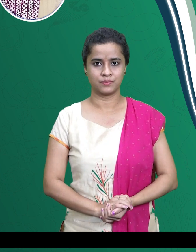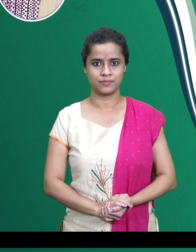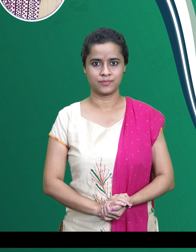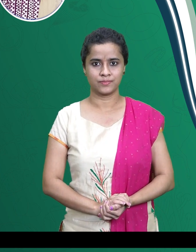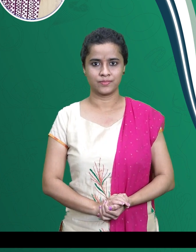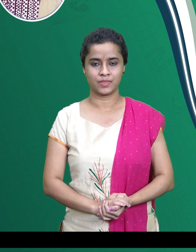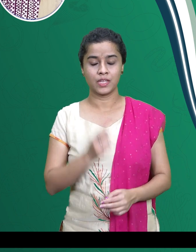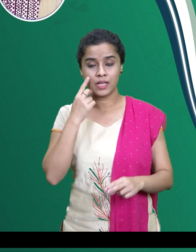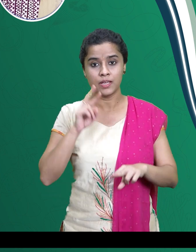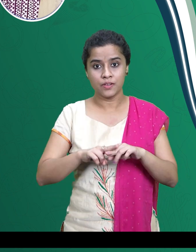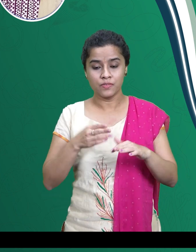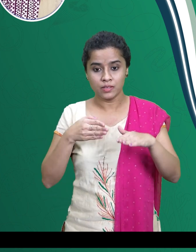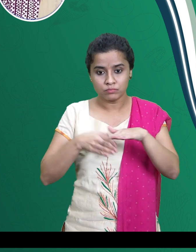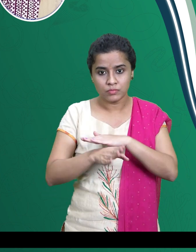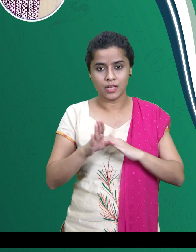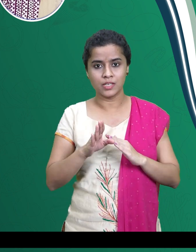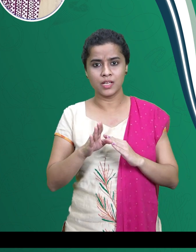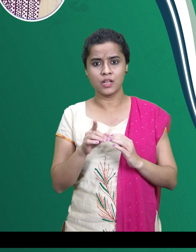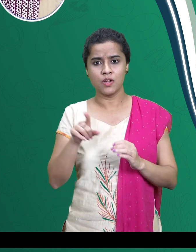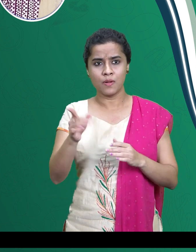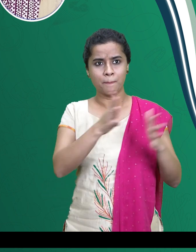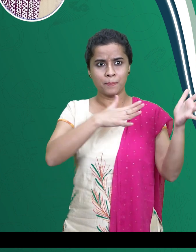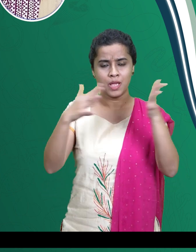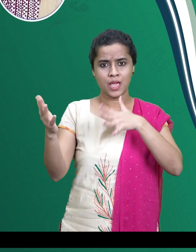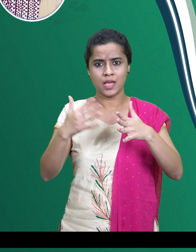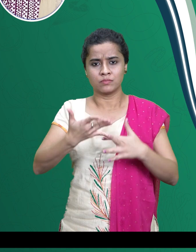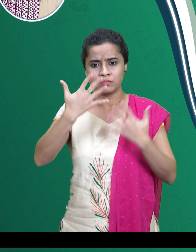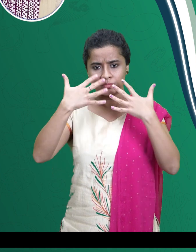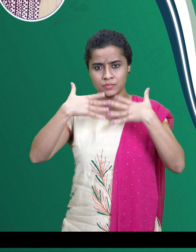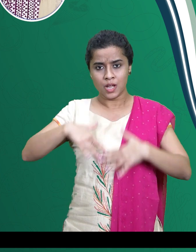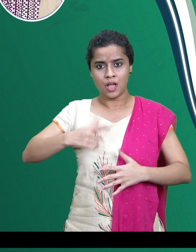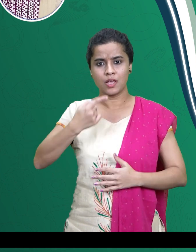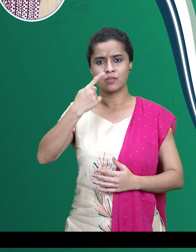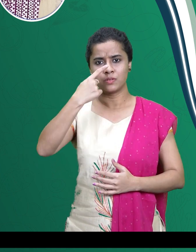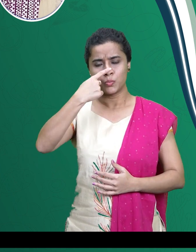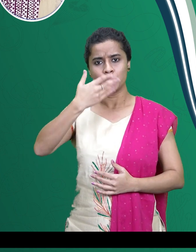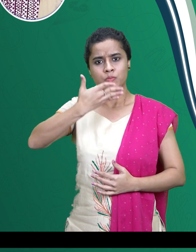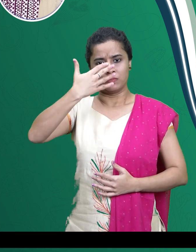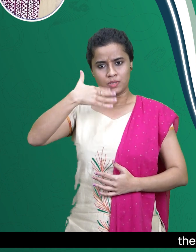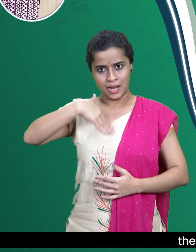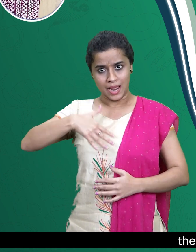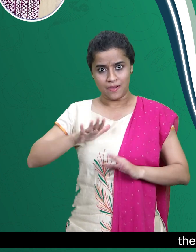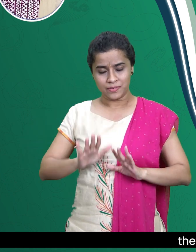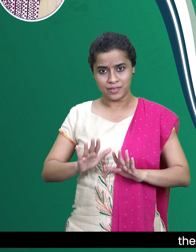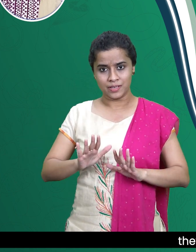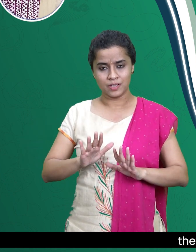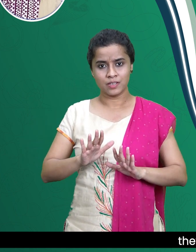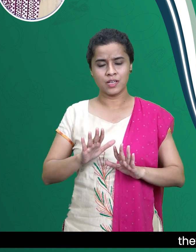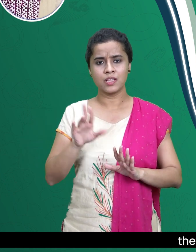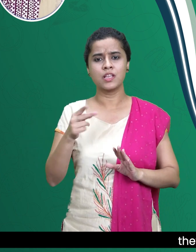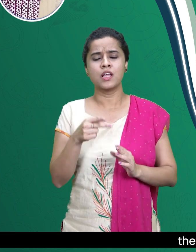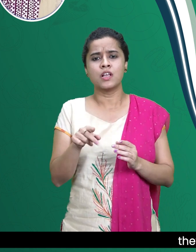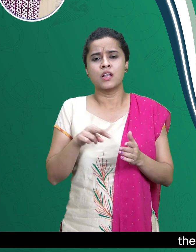If they enter from the air via the nose, they are